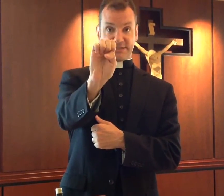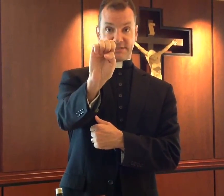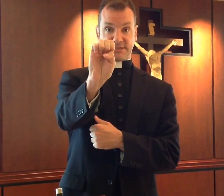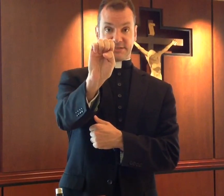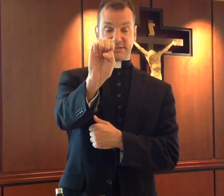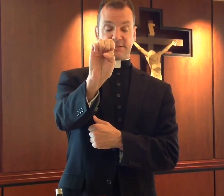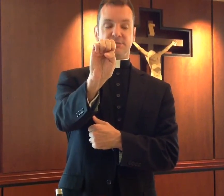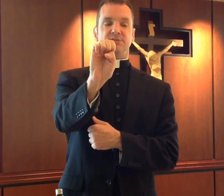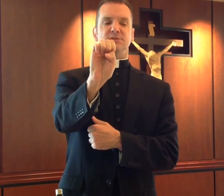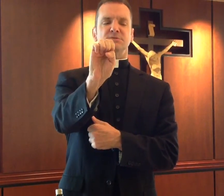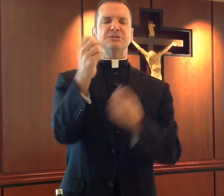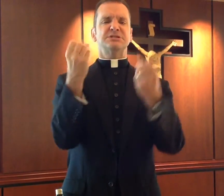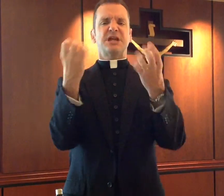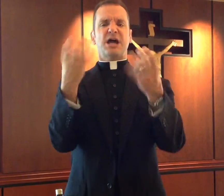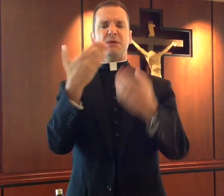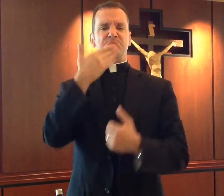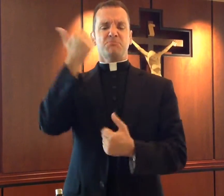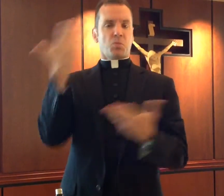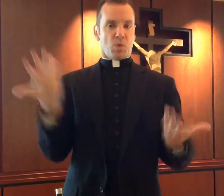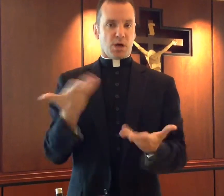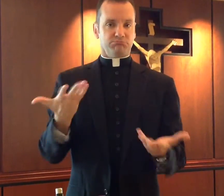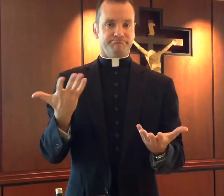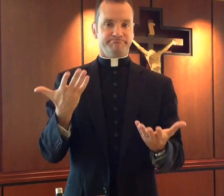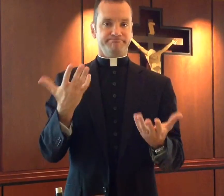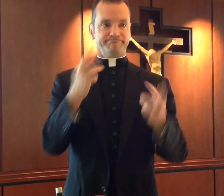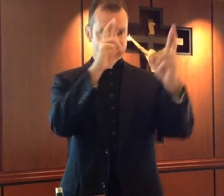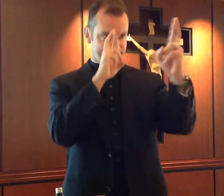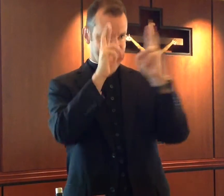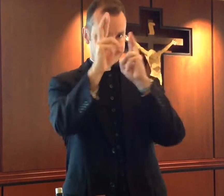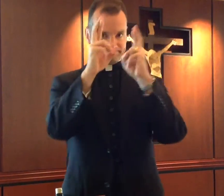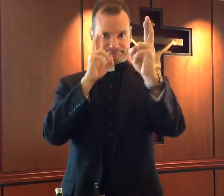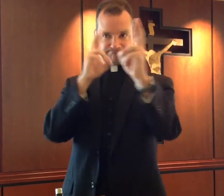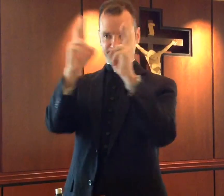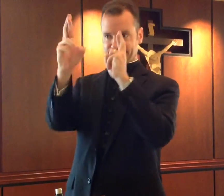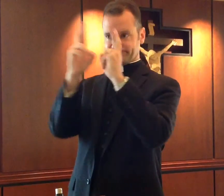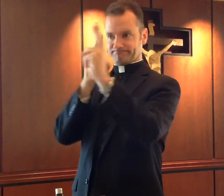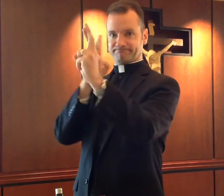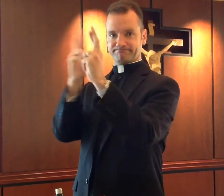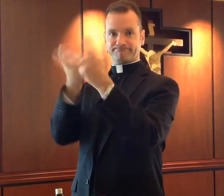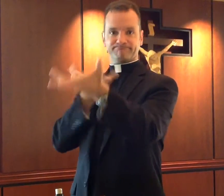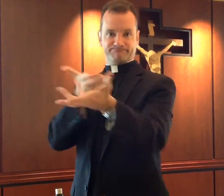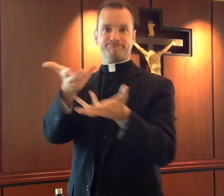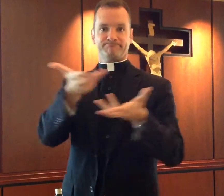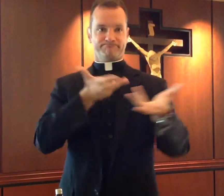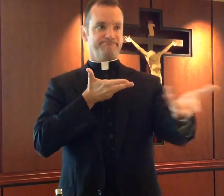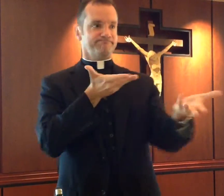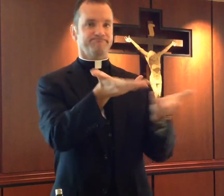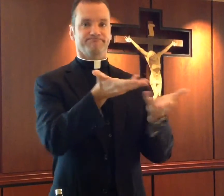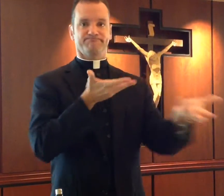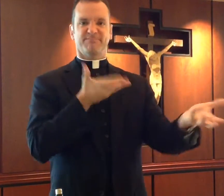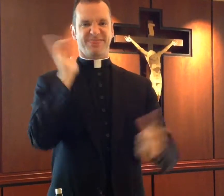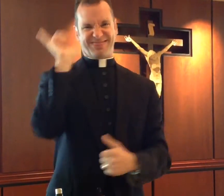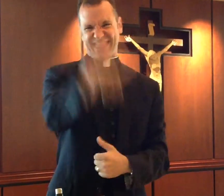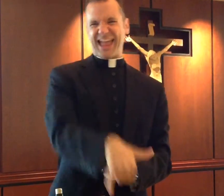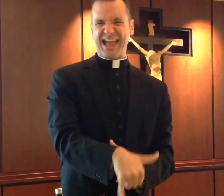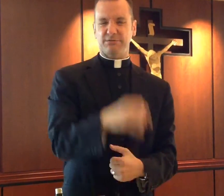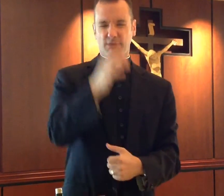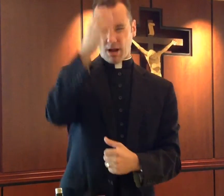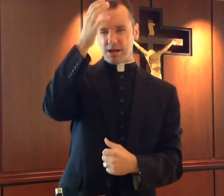The word justice. A better sign for justice would be that of mutual respect and